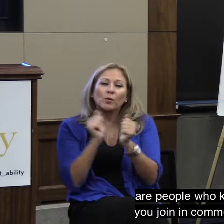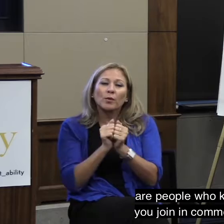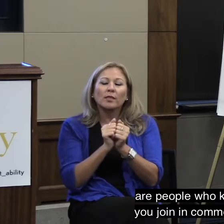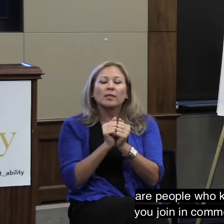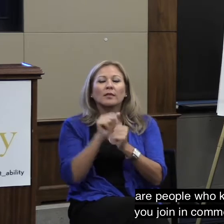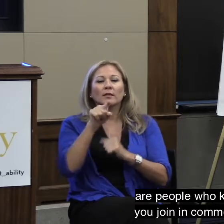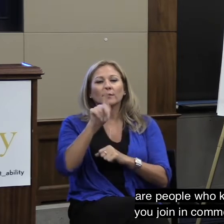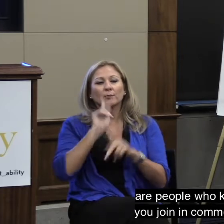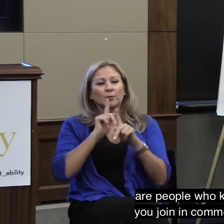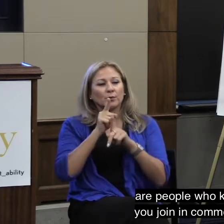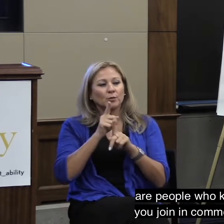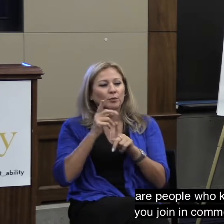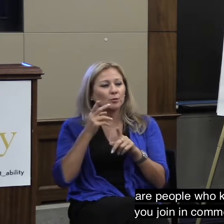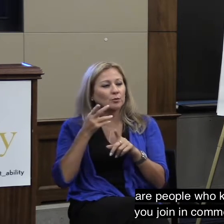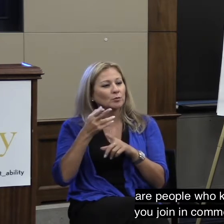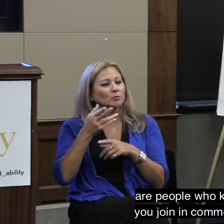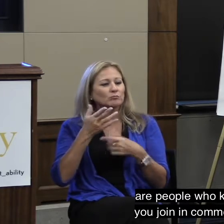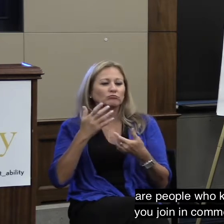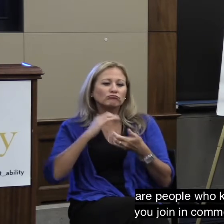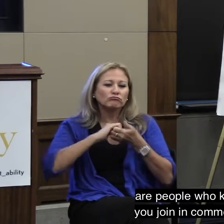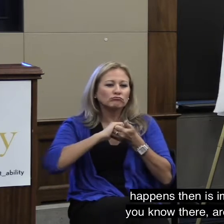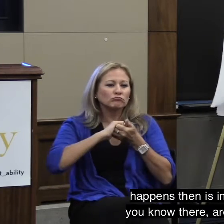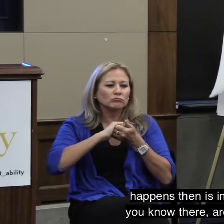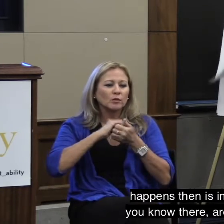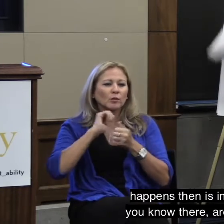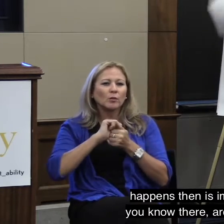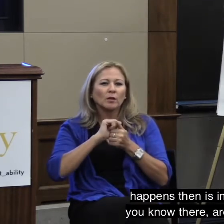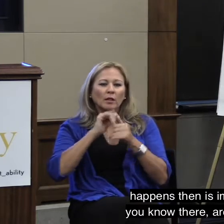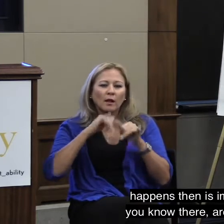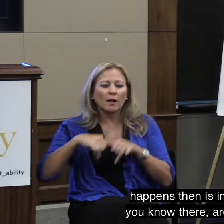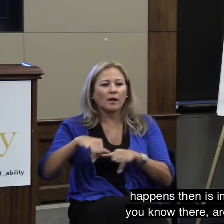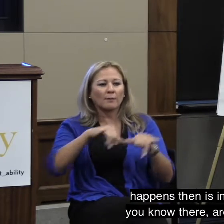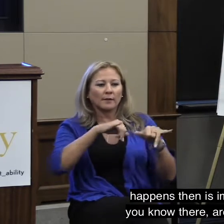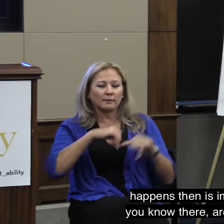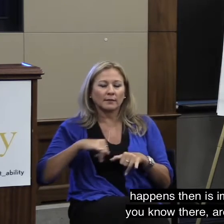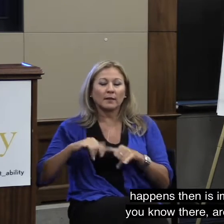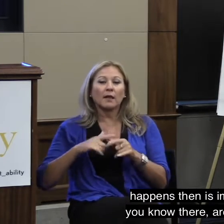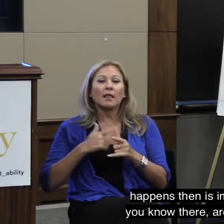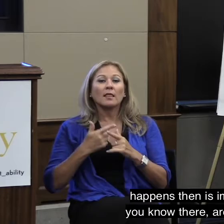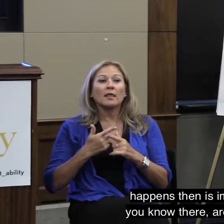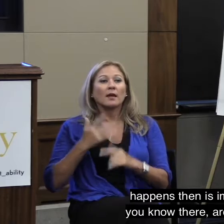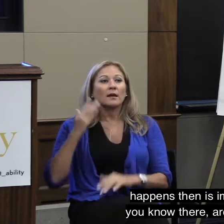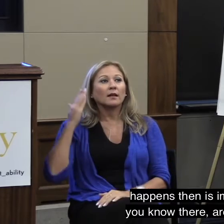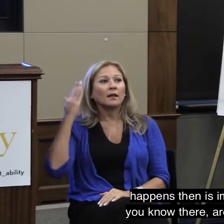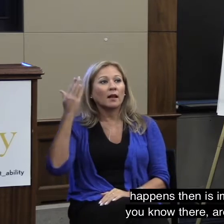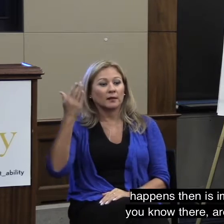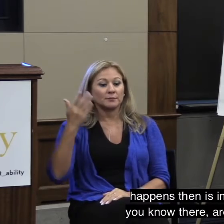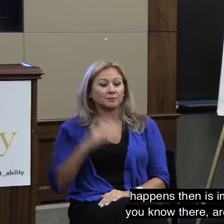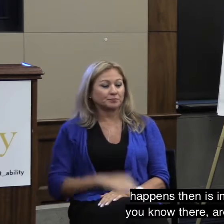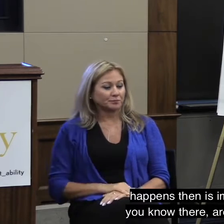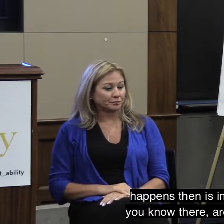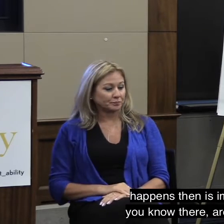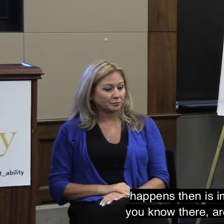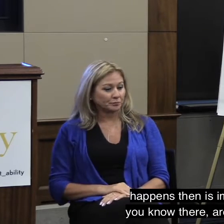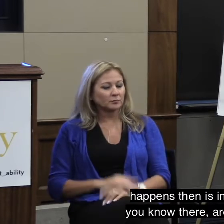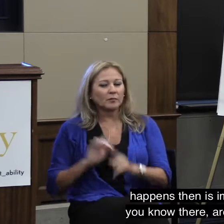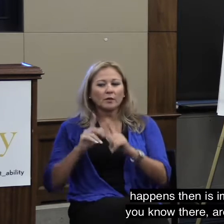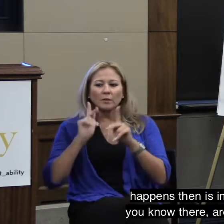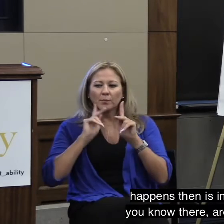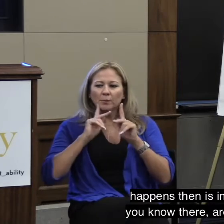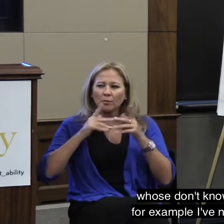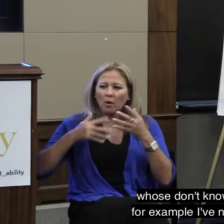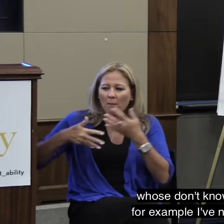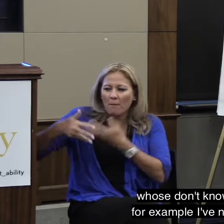who you join in common cause with. So then what happens then is imagine that among those who you know, there are people